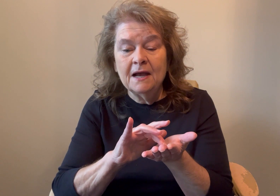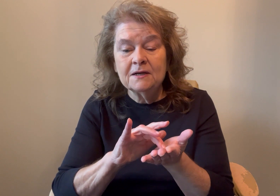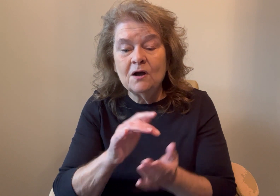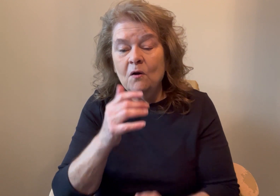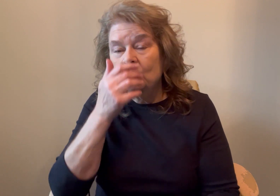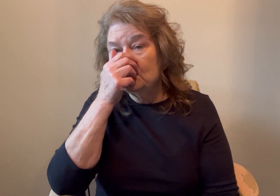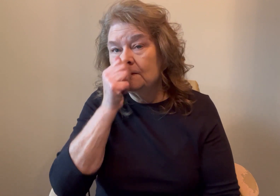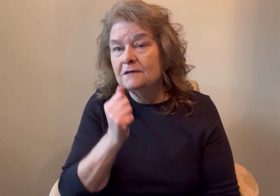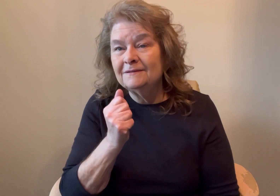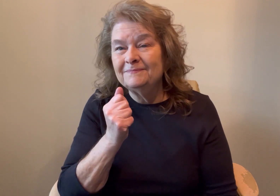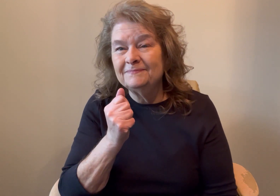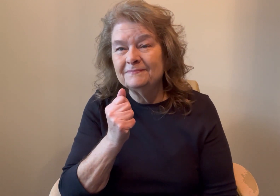Cold,